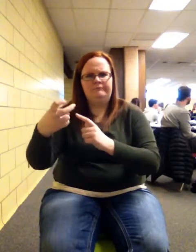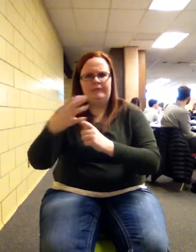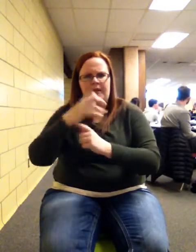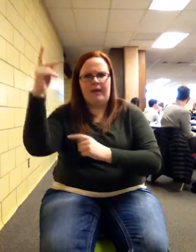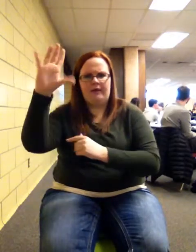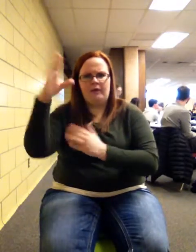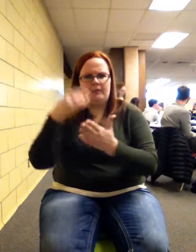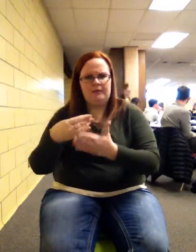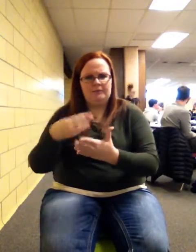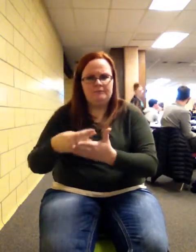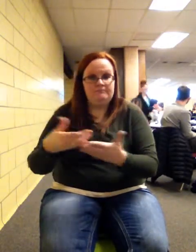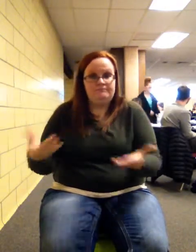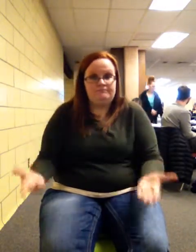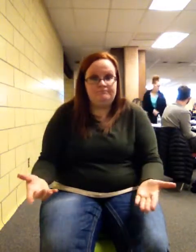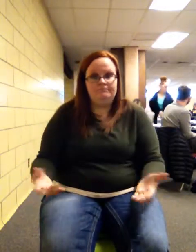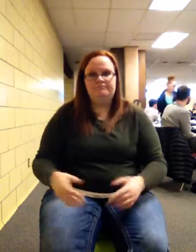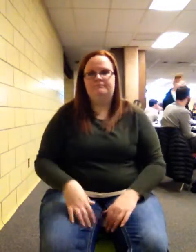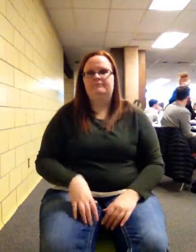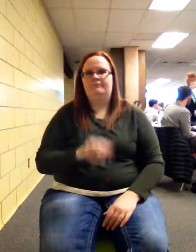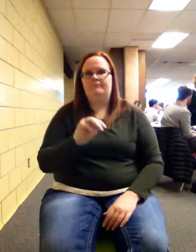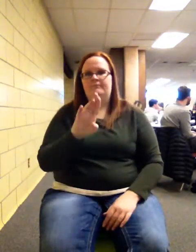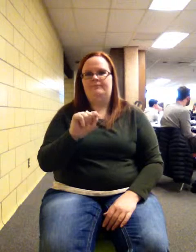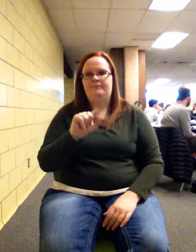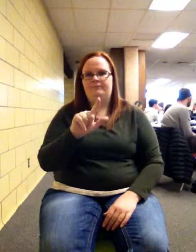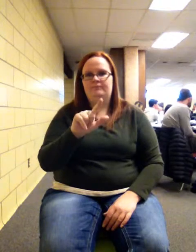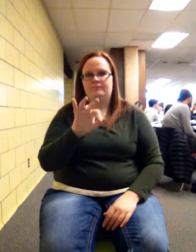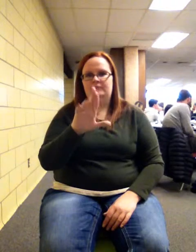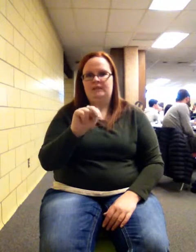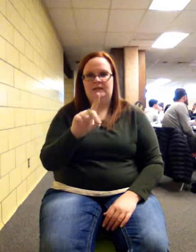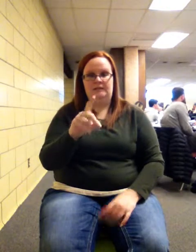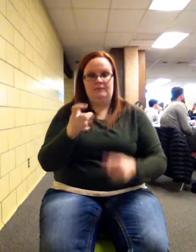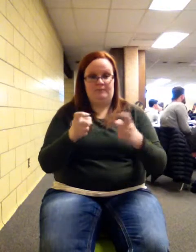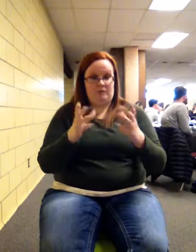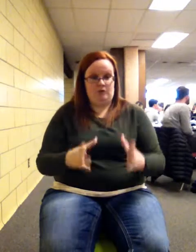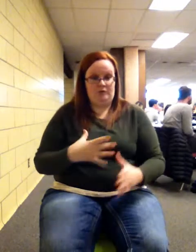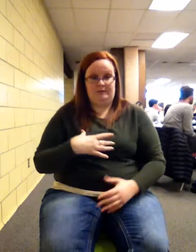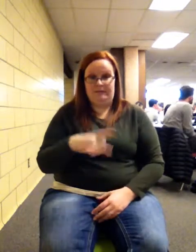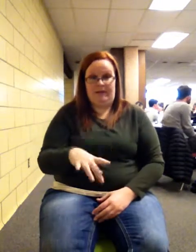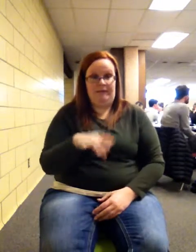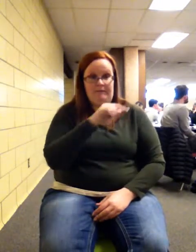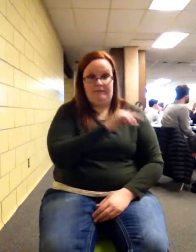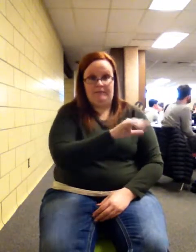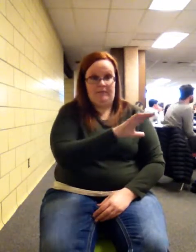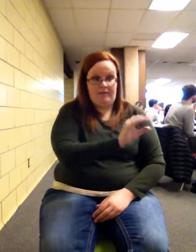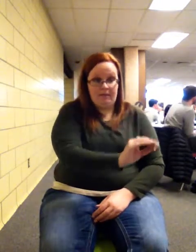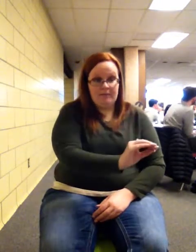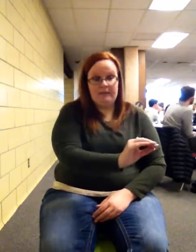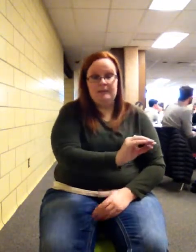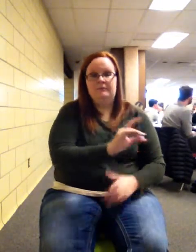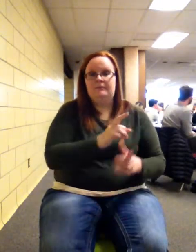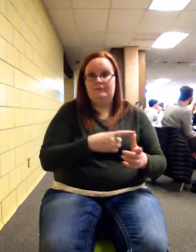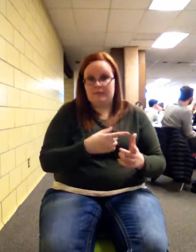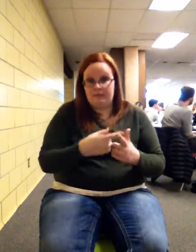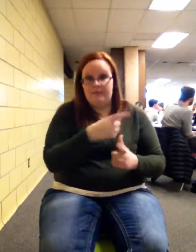if the mutual fund manager doesn't like the company, they can pull the money out. So that's a lot stronger voice in